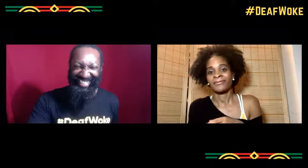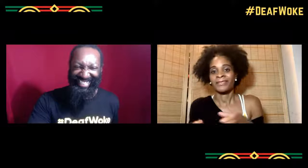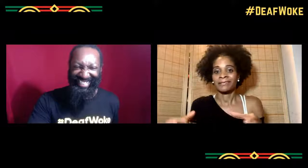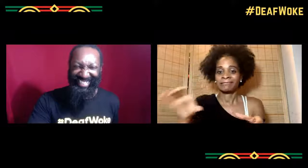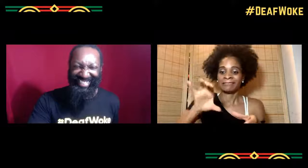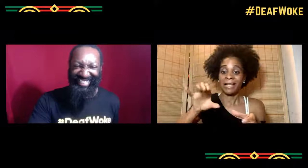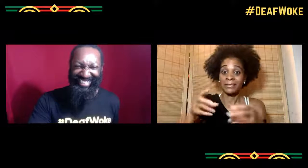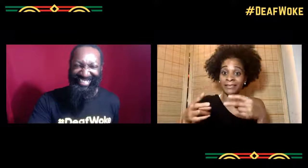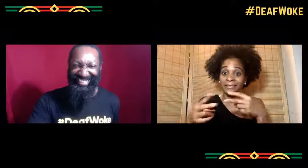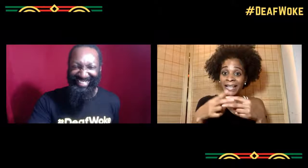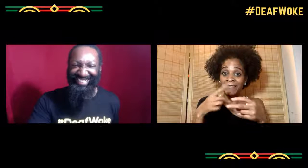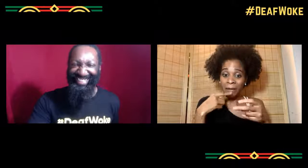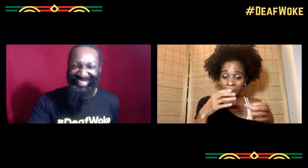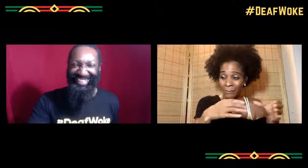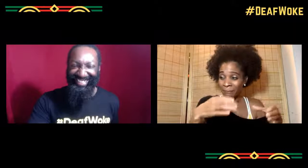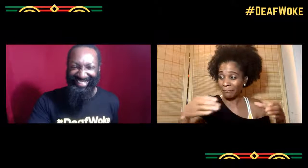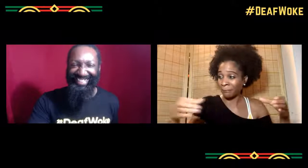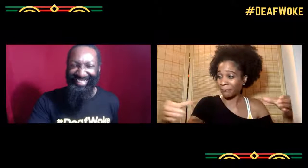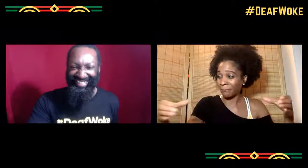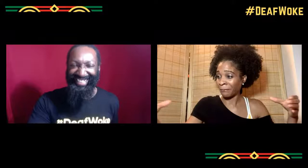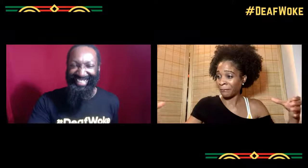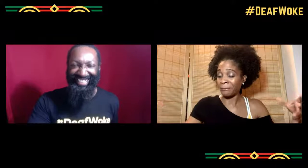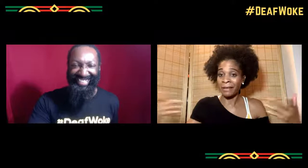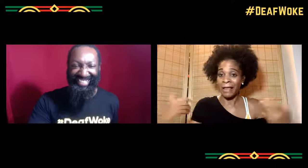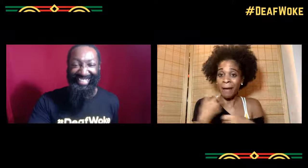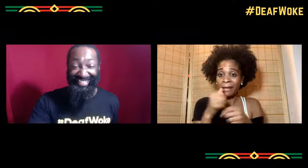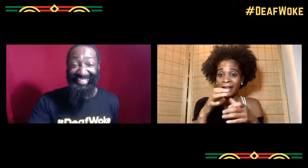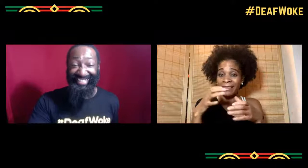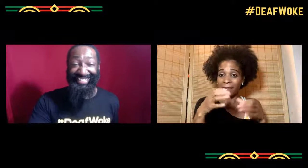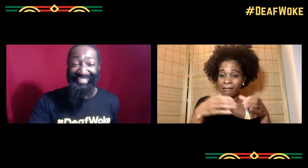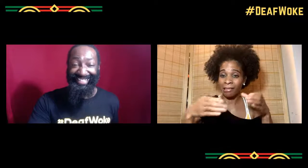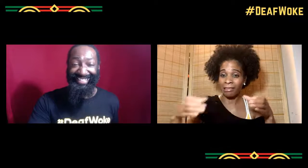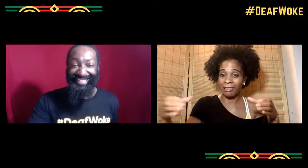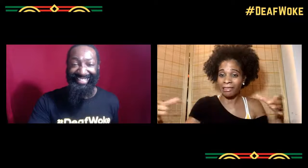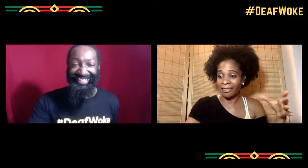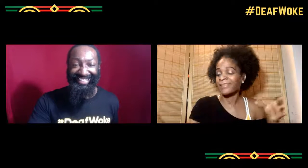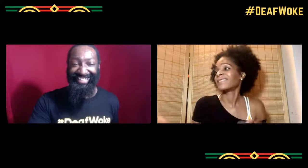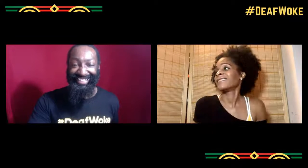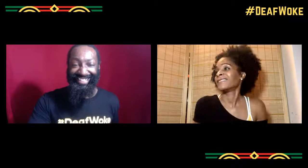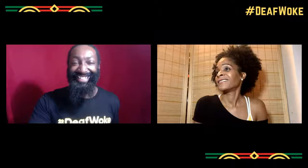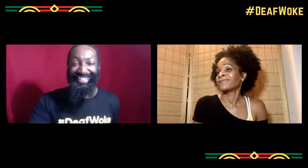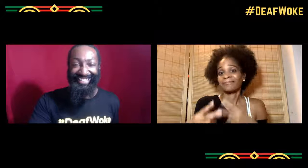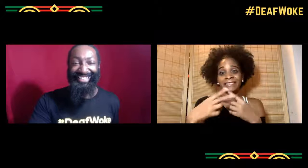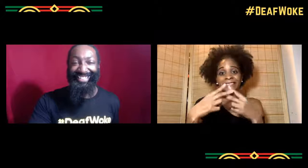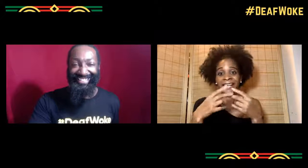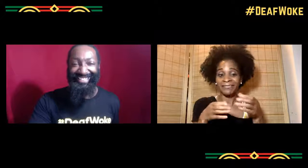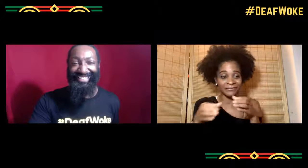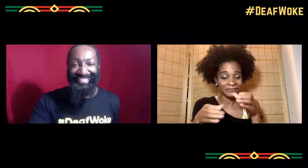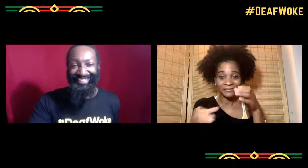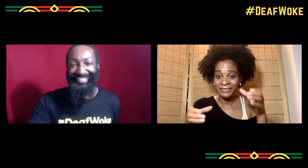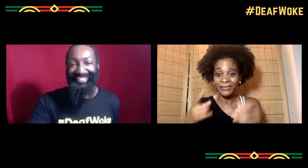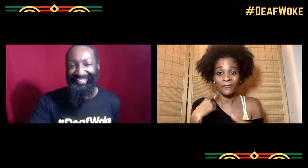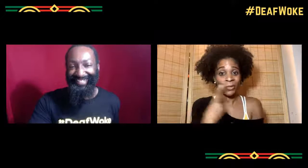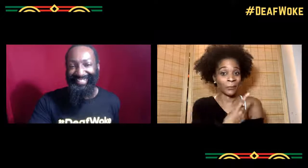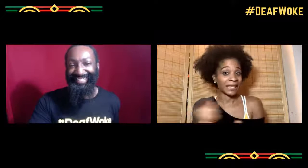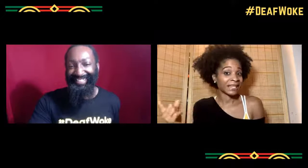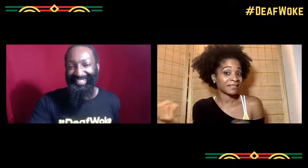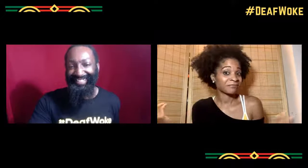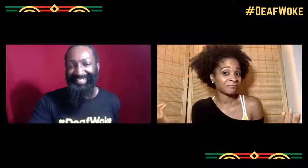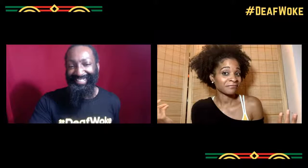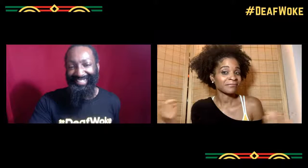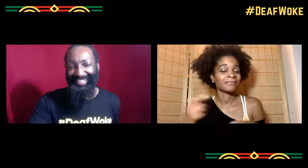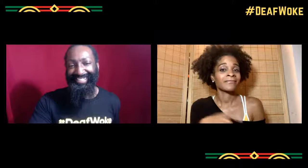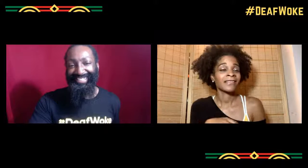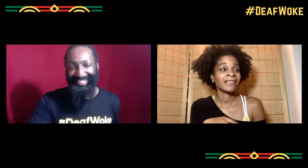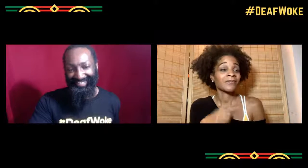Blending all of those, fruits and veggies up and planning those out. I have like a lot of jars and cups at a